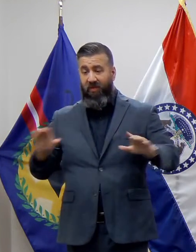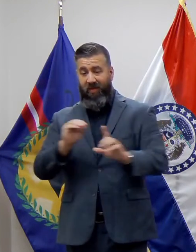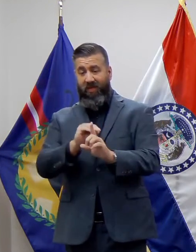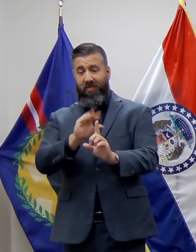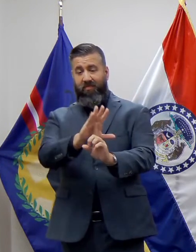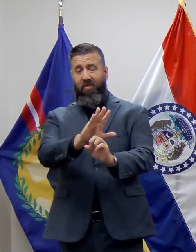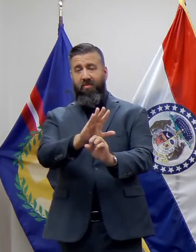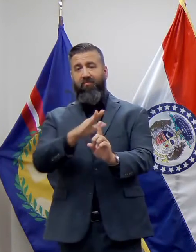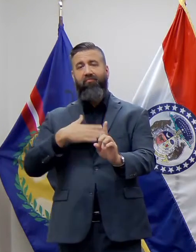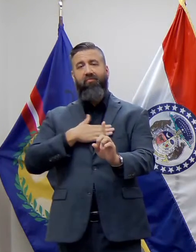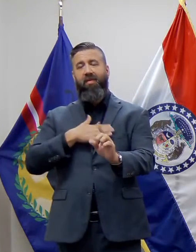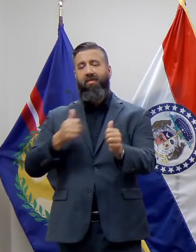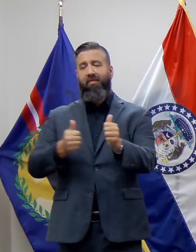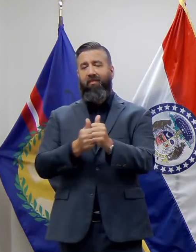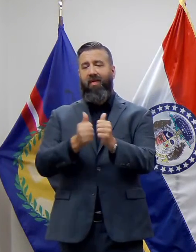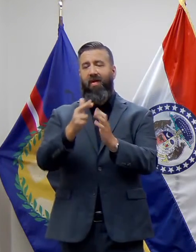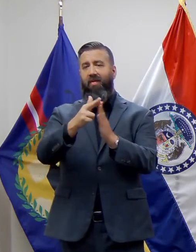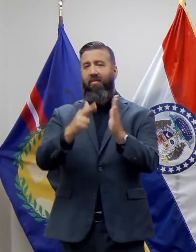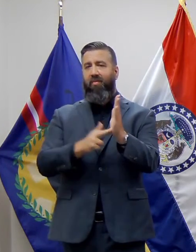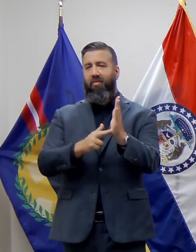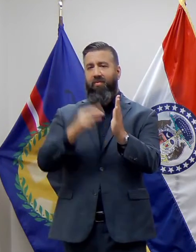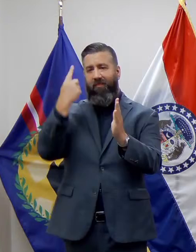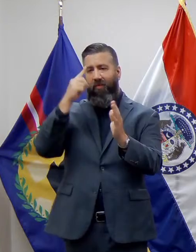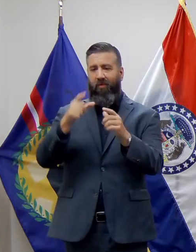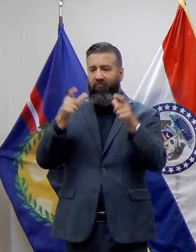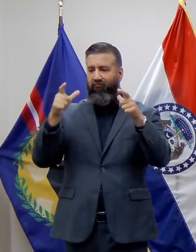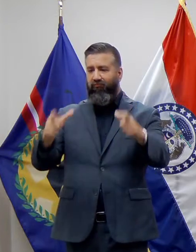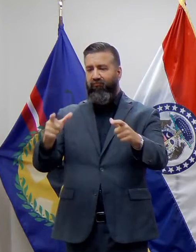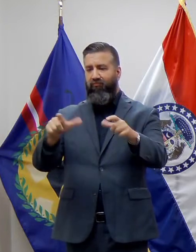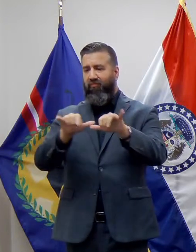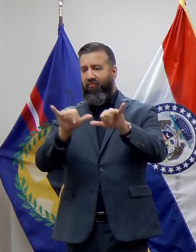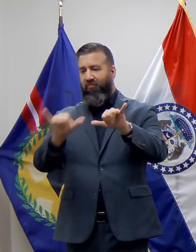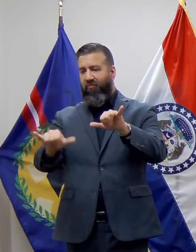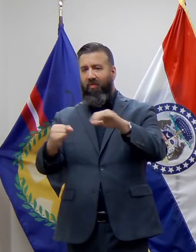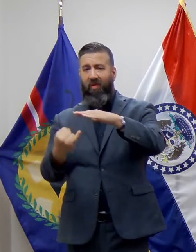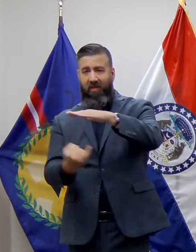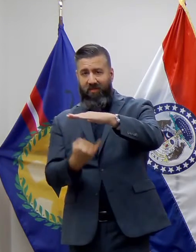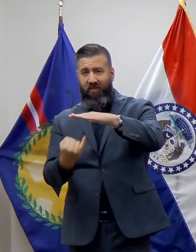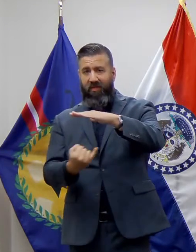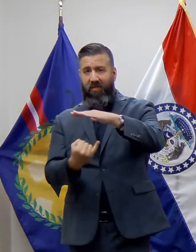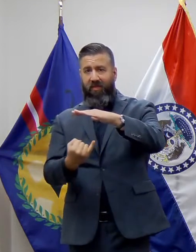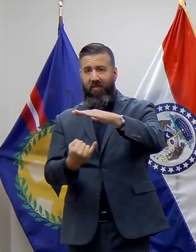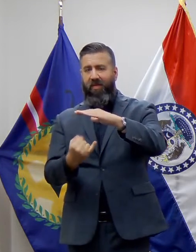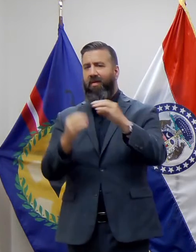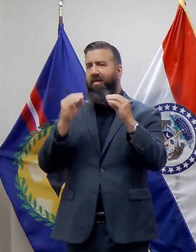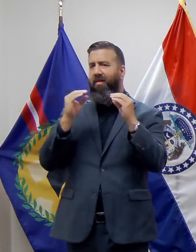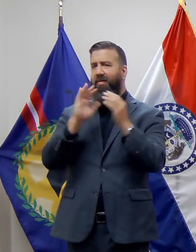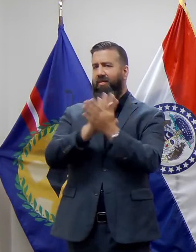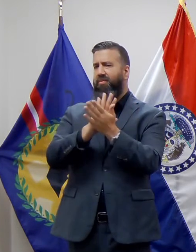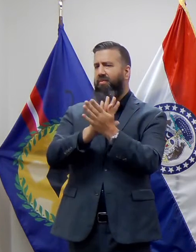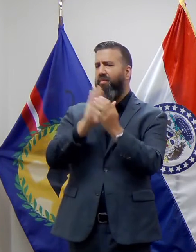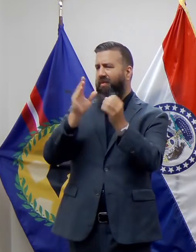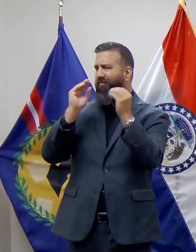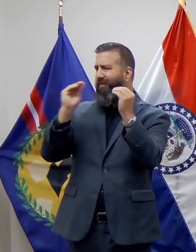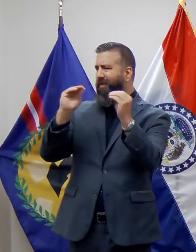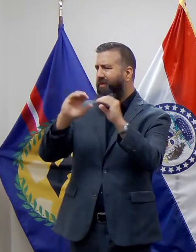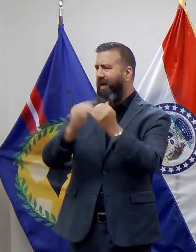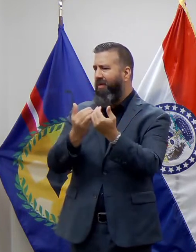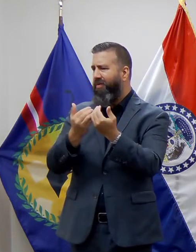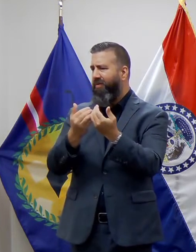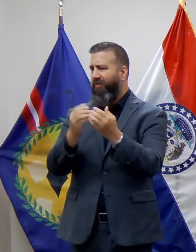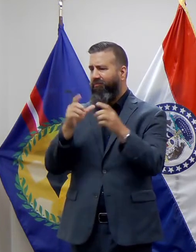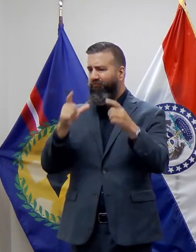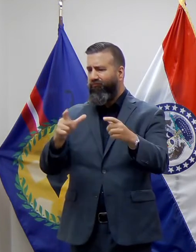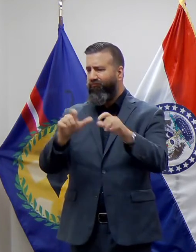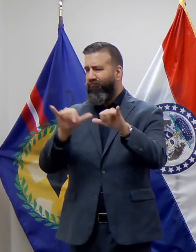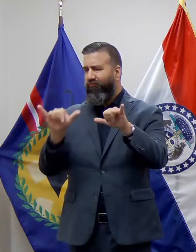quarantine and isolation. Your school district will instruct you on those requirements. Those who test